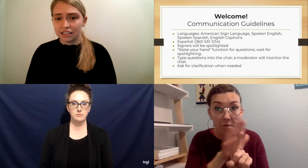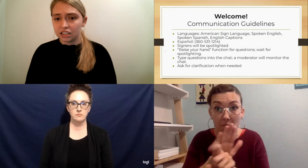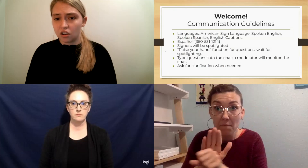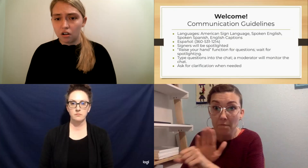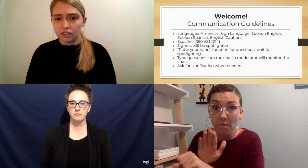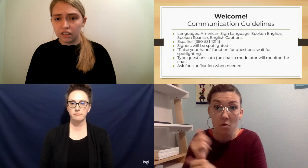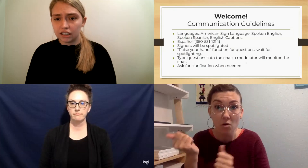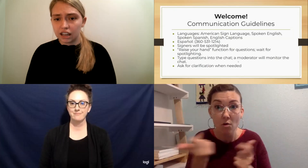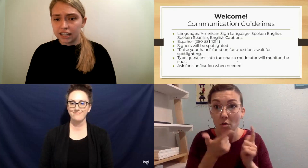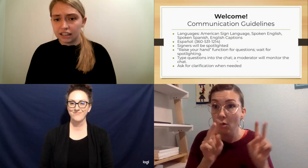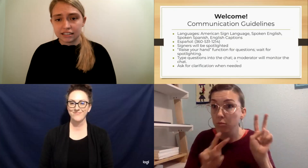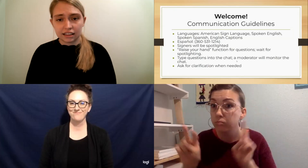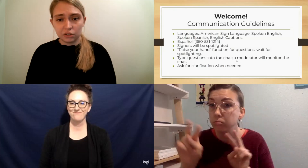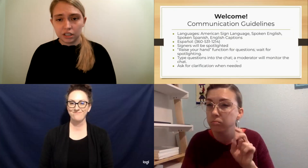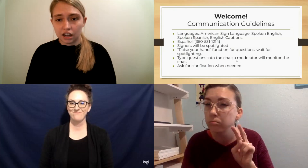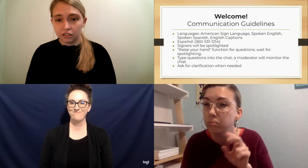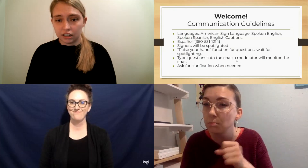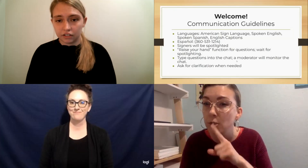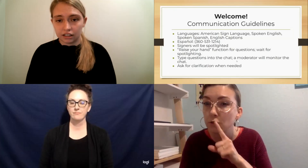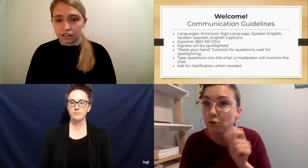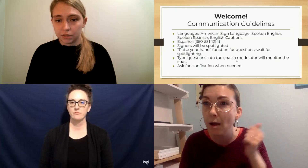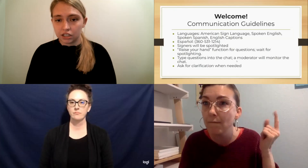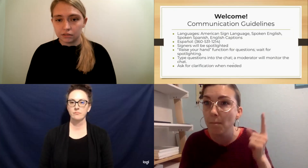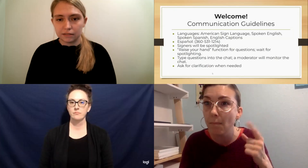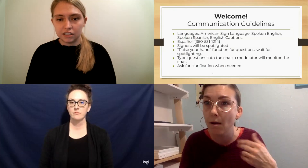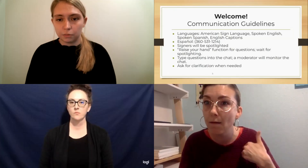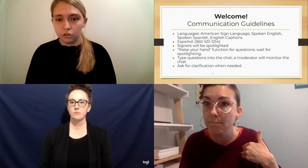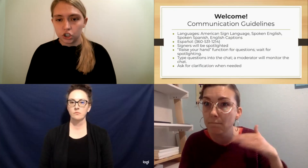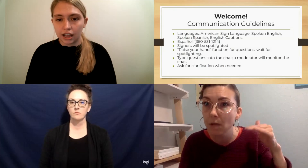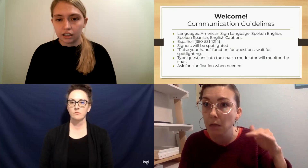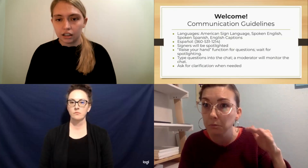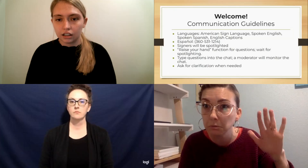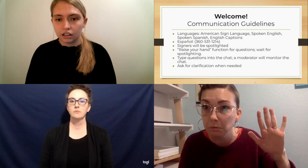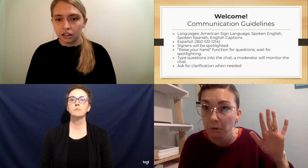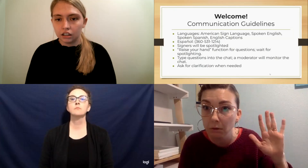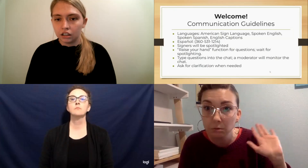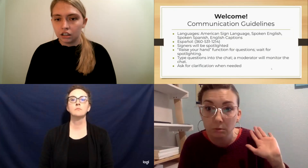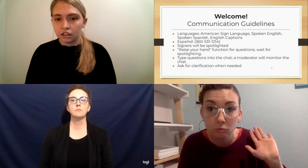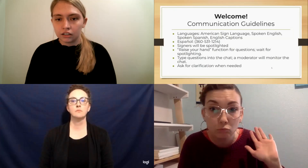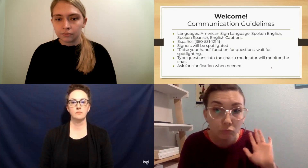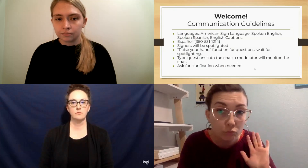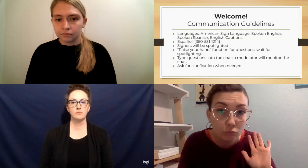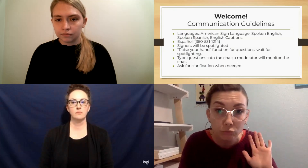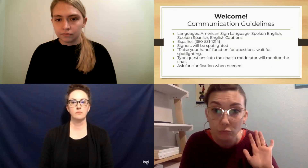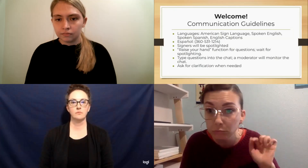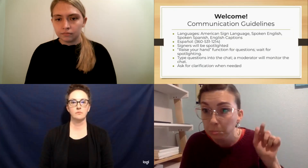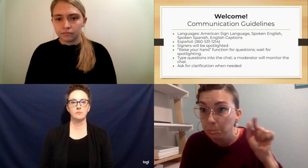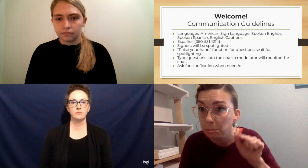I think that's all of the guidelines. I think we covered everything. Let me just double check.